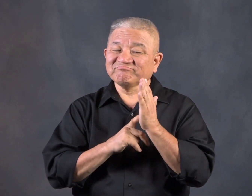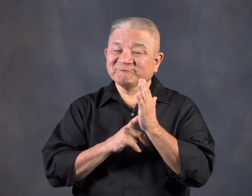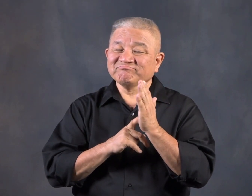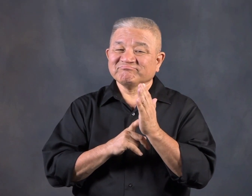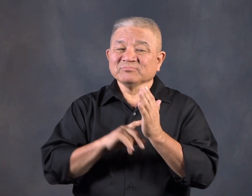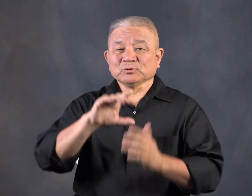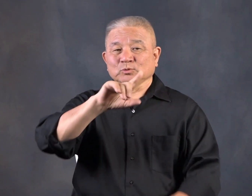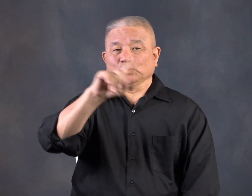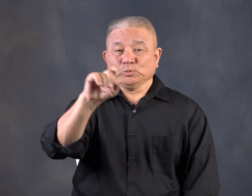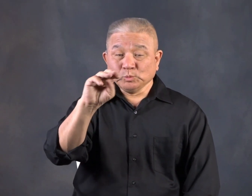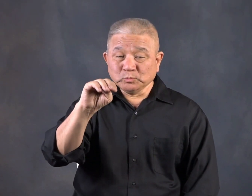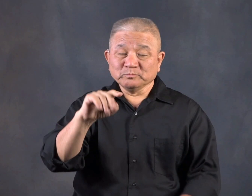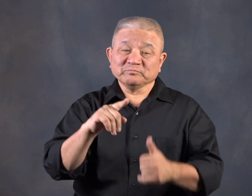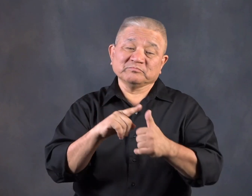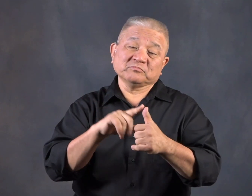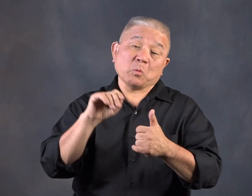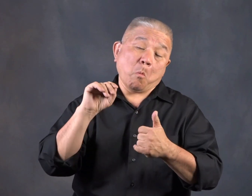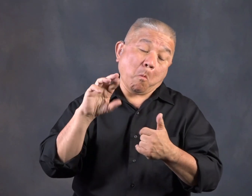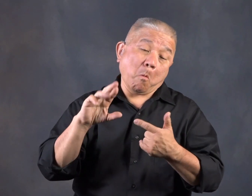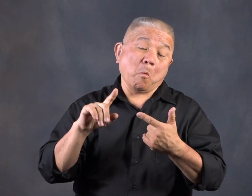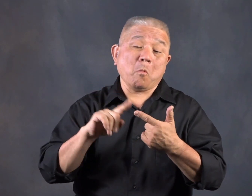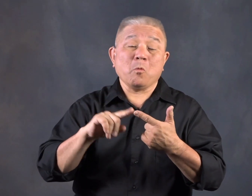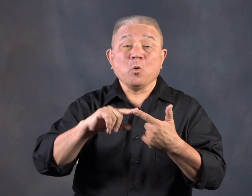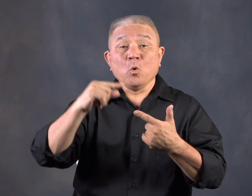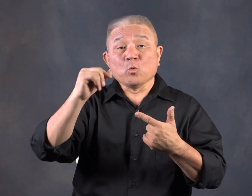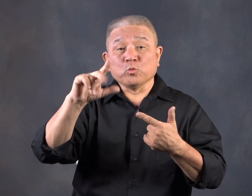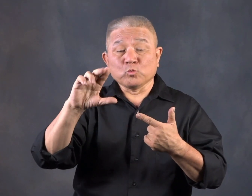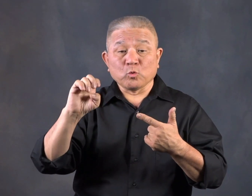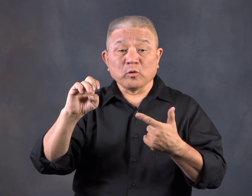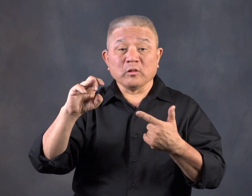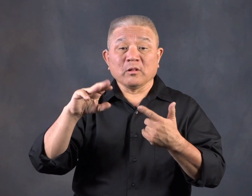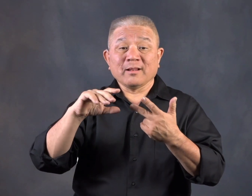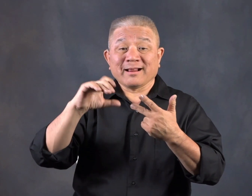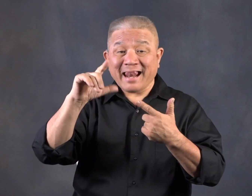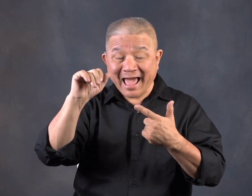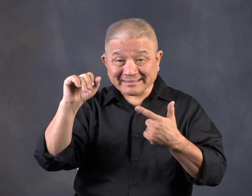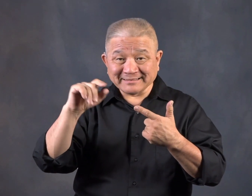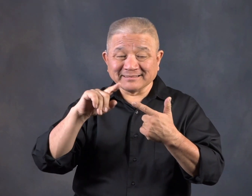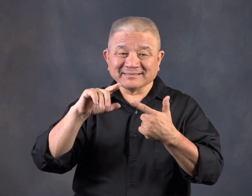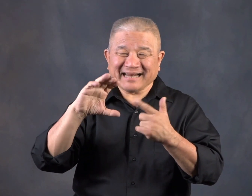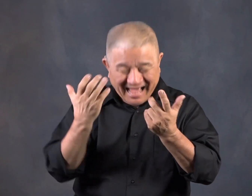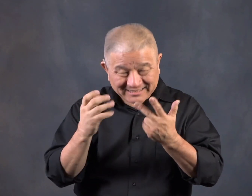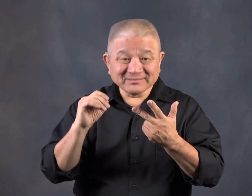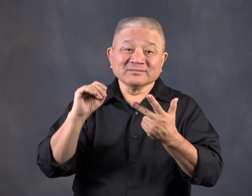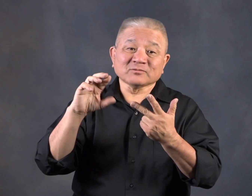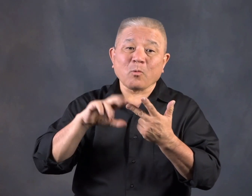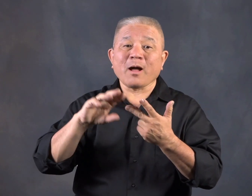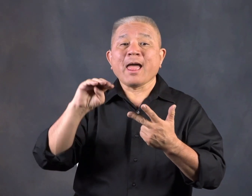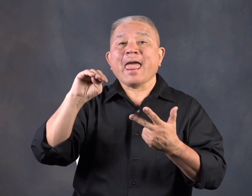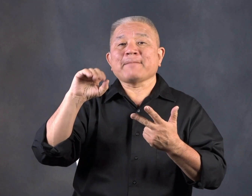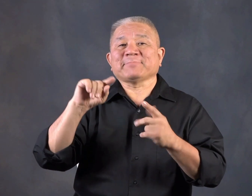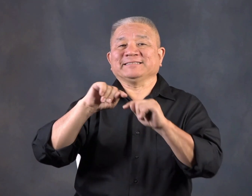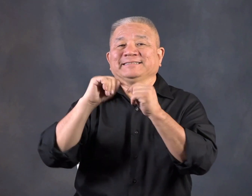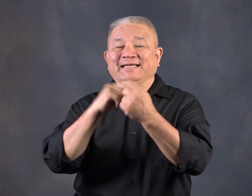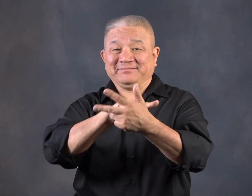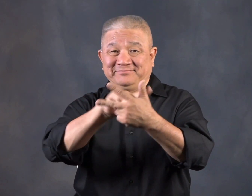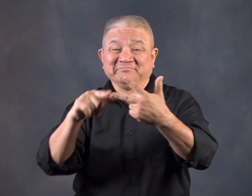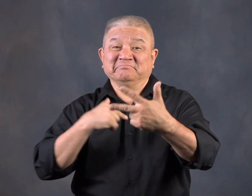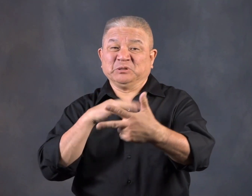more popular. Often, you'll find that the classes use Zoom, Google Class, or MS Teams,